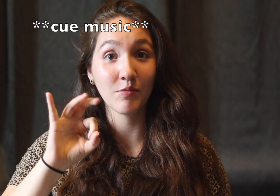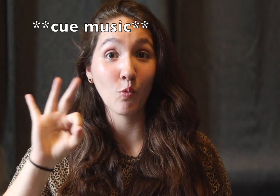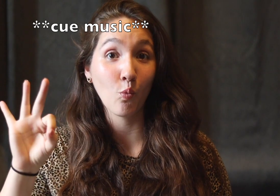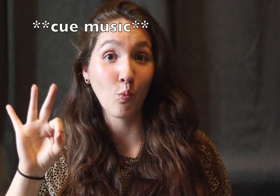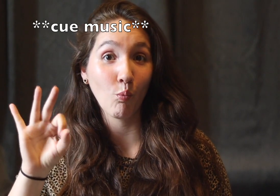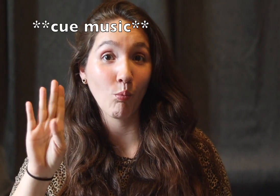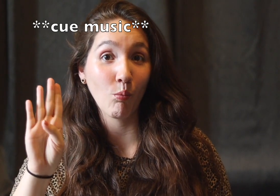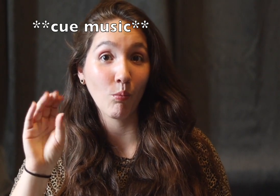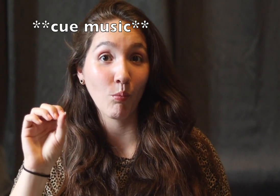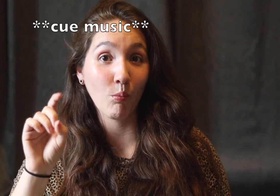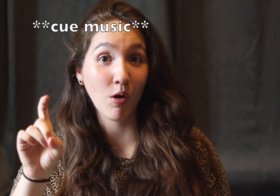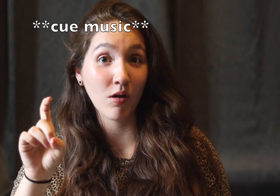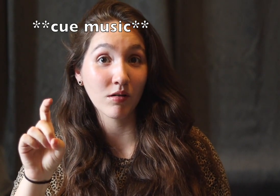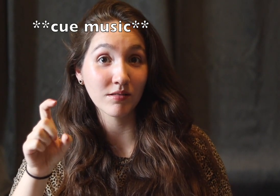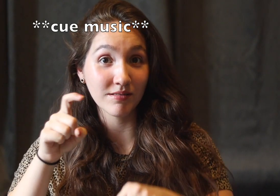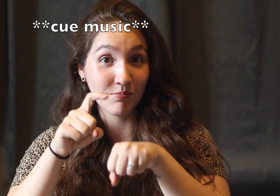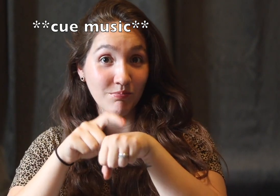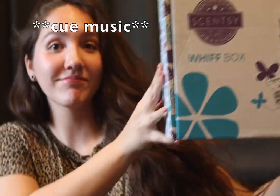$39. It's Whiff Box time!